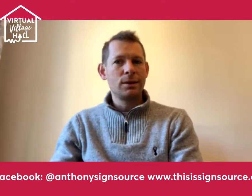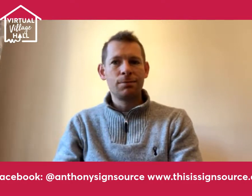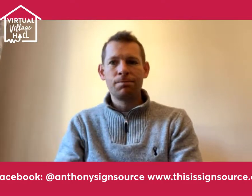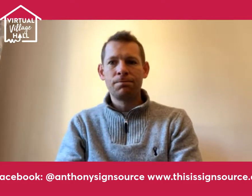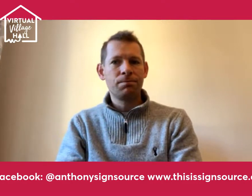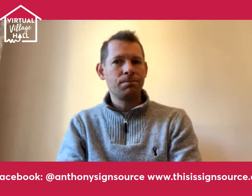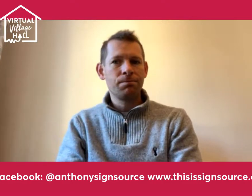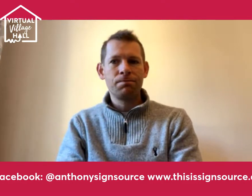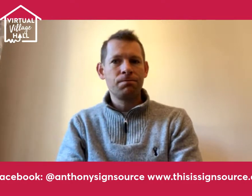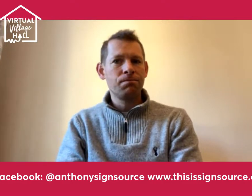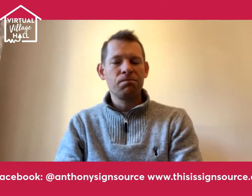and don't want.